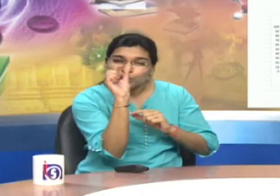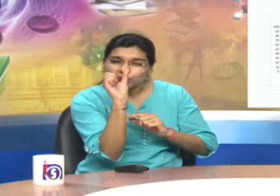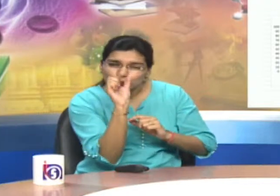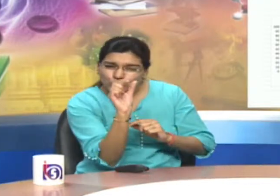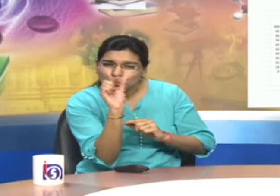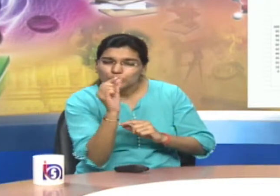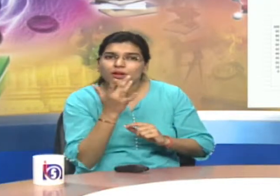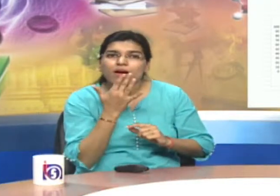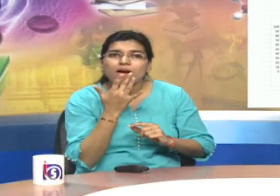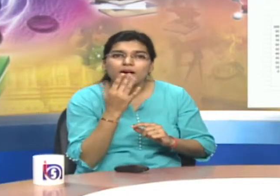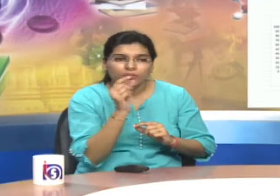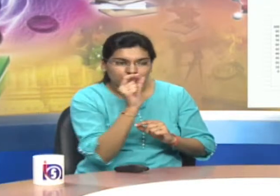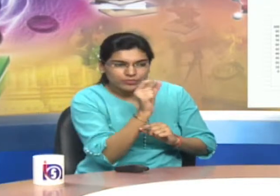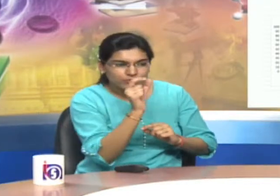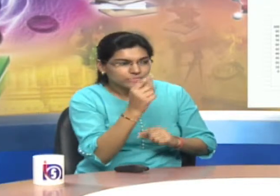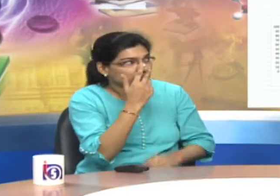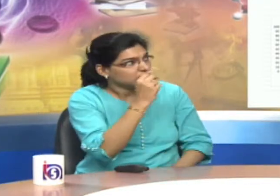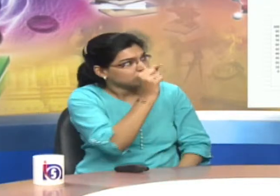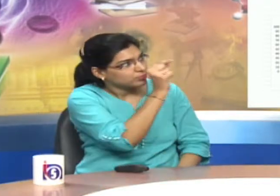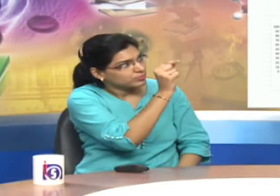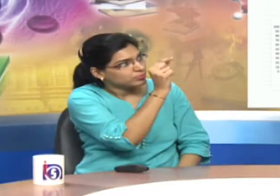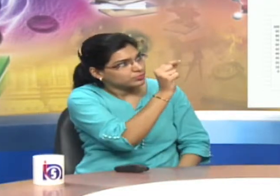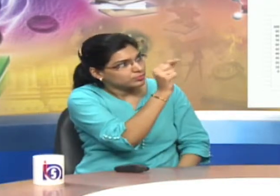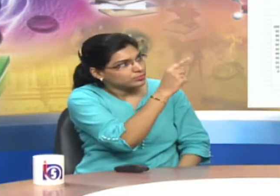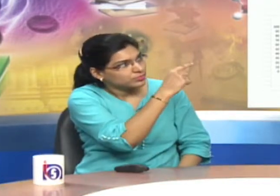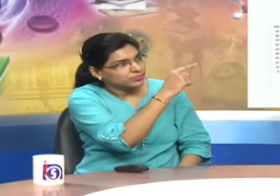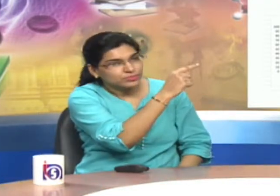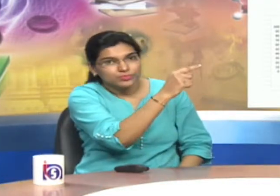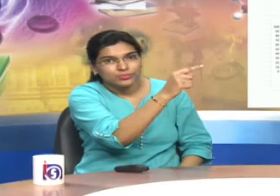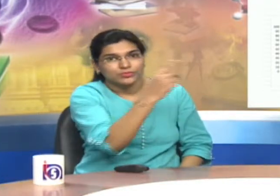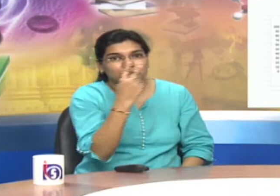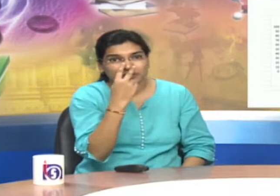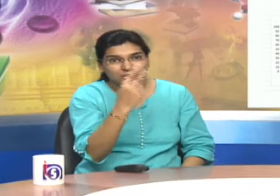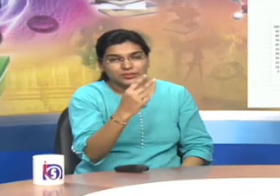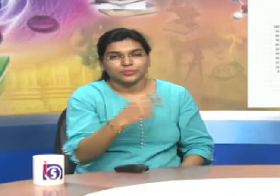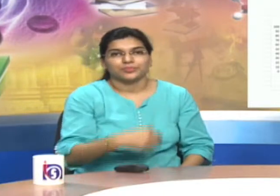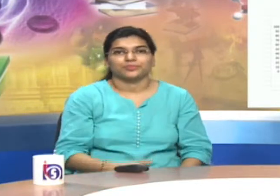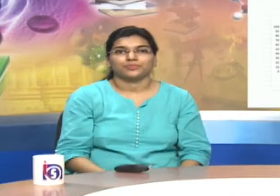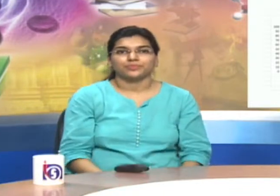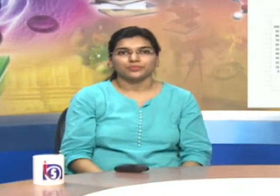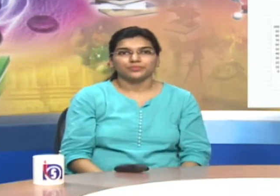students, and colors, they show the subjects.